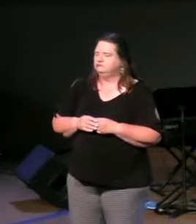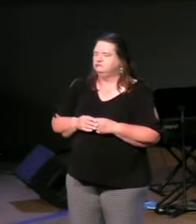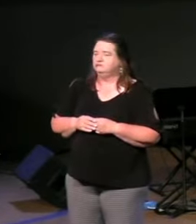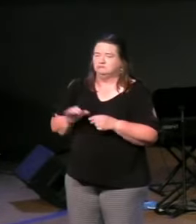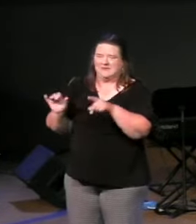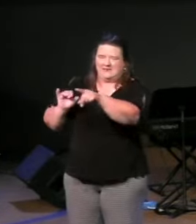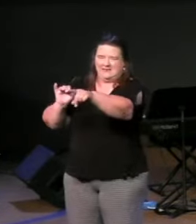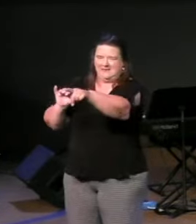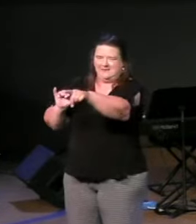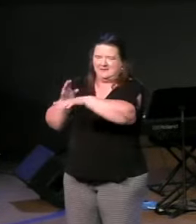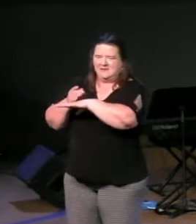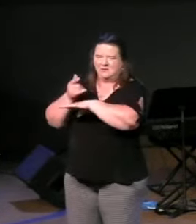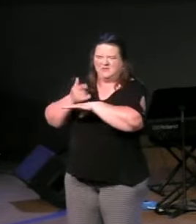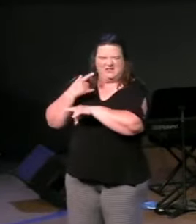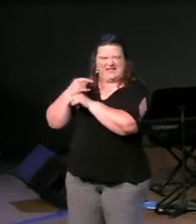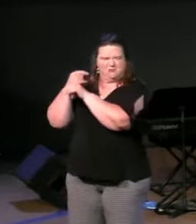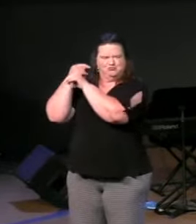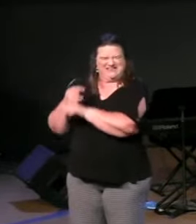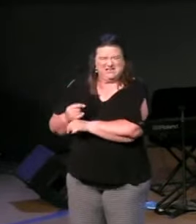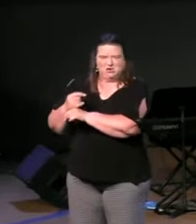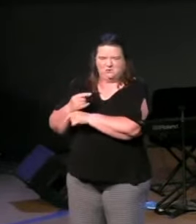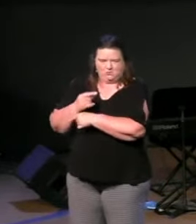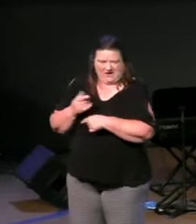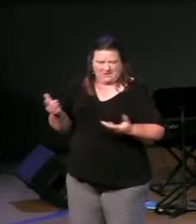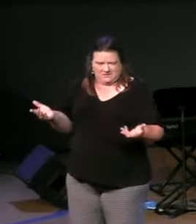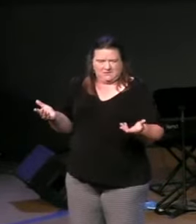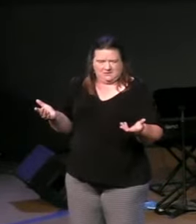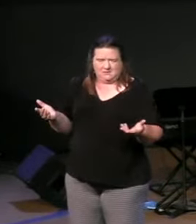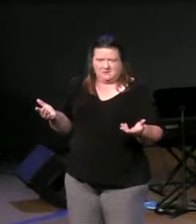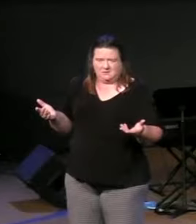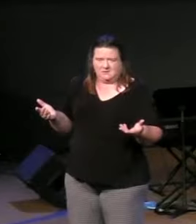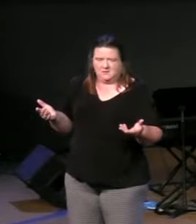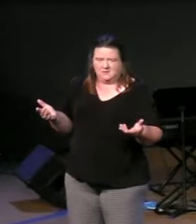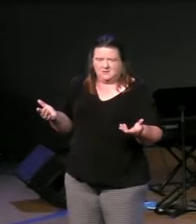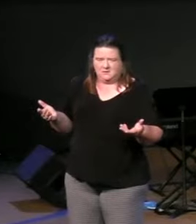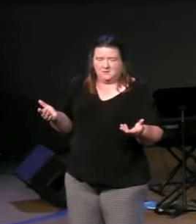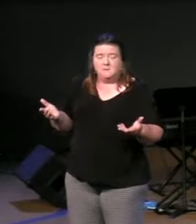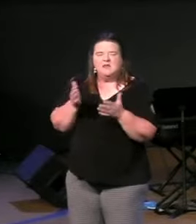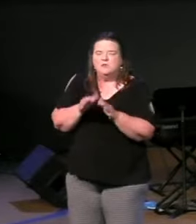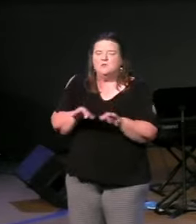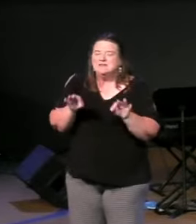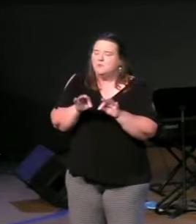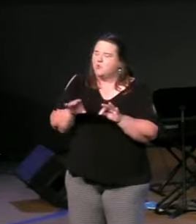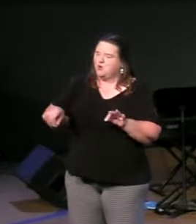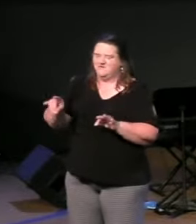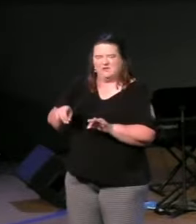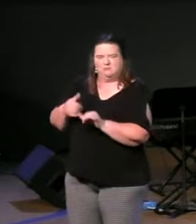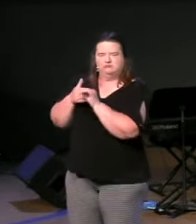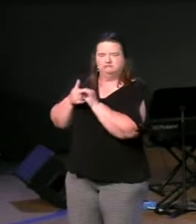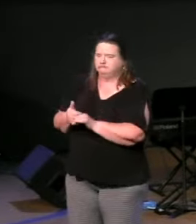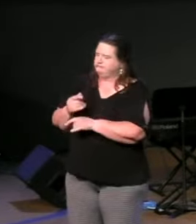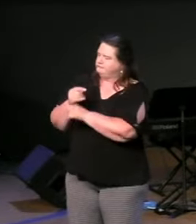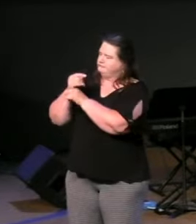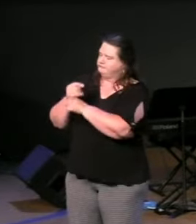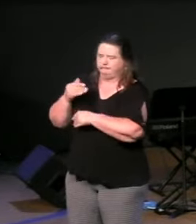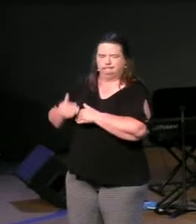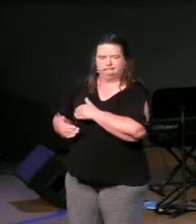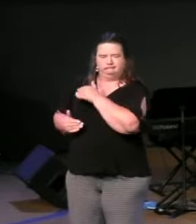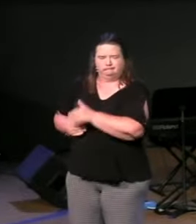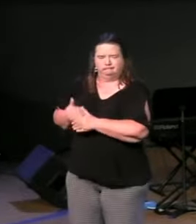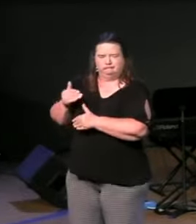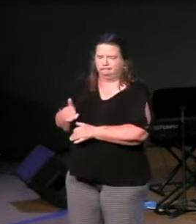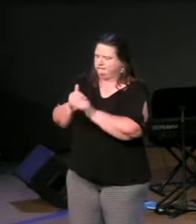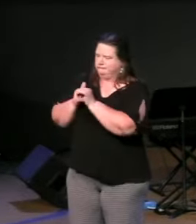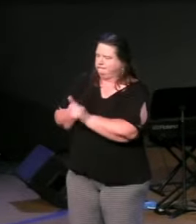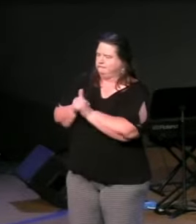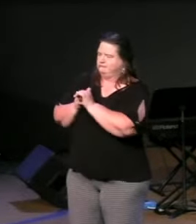Pastor Bill said, in traditions and such. It was important for them to be in a certain way and follow a